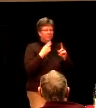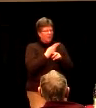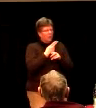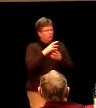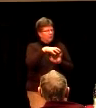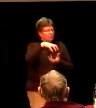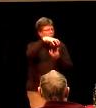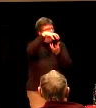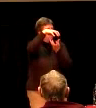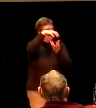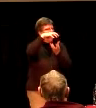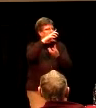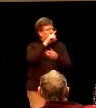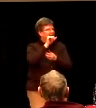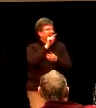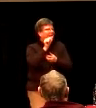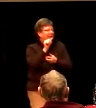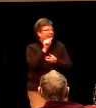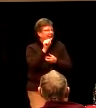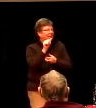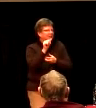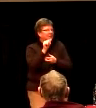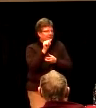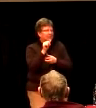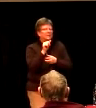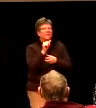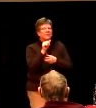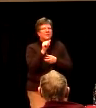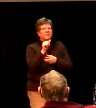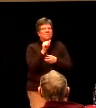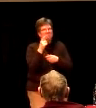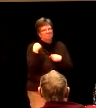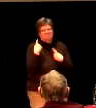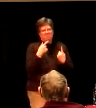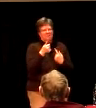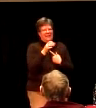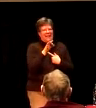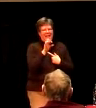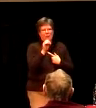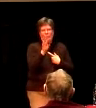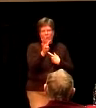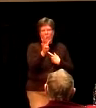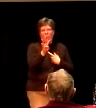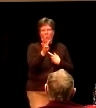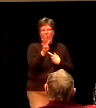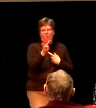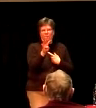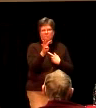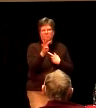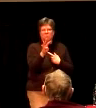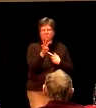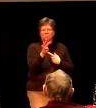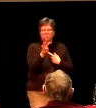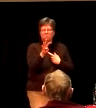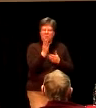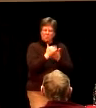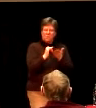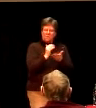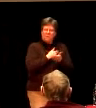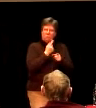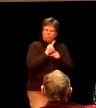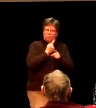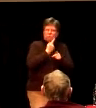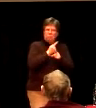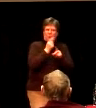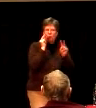balloon sonde data, sonde is the measurement, since 1904 routinely as part of our regular